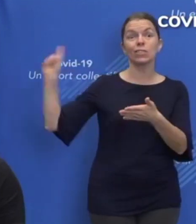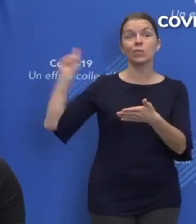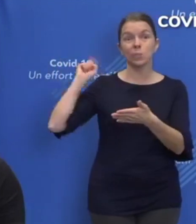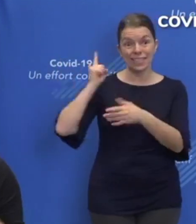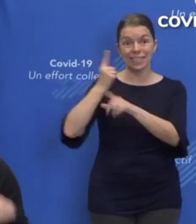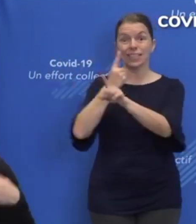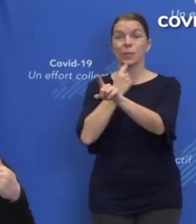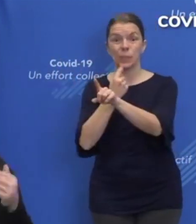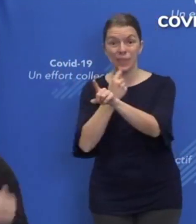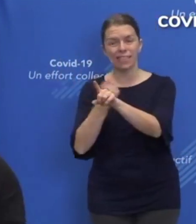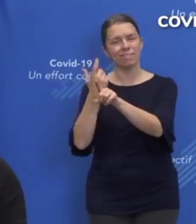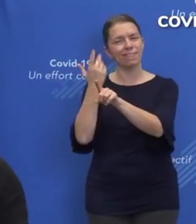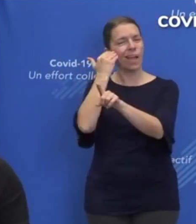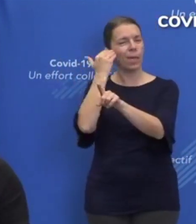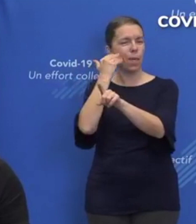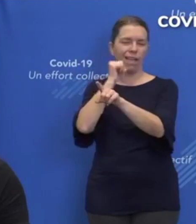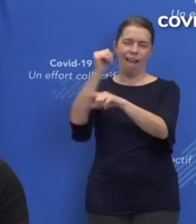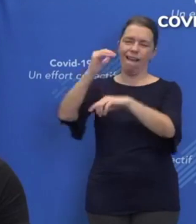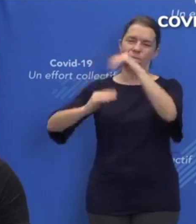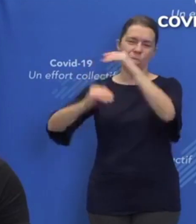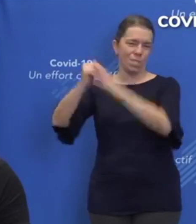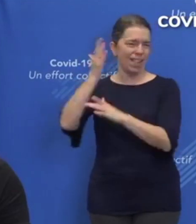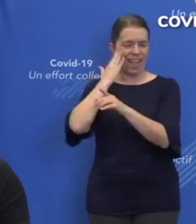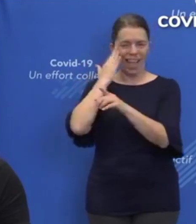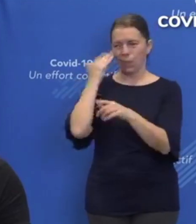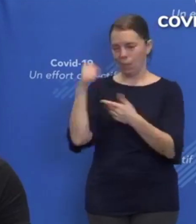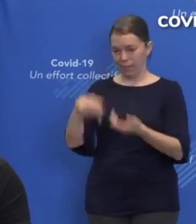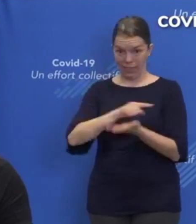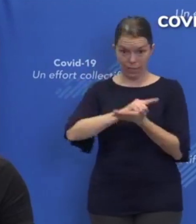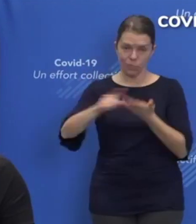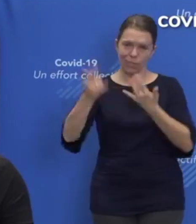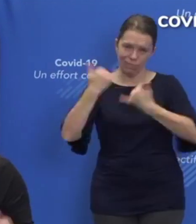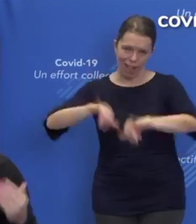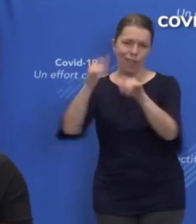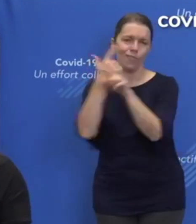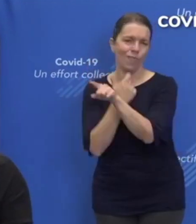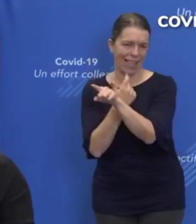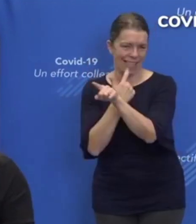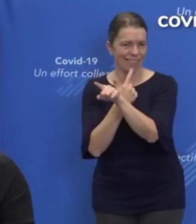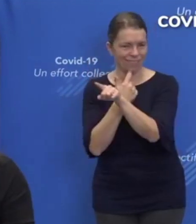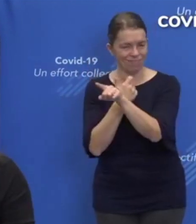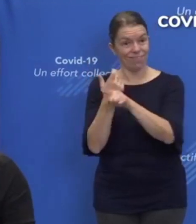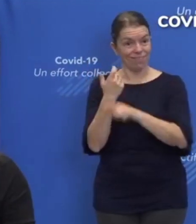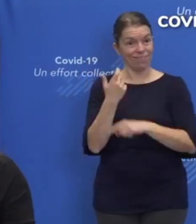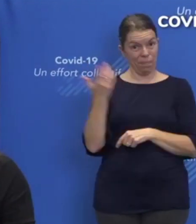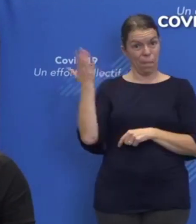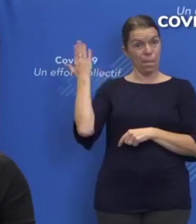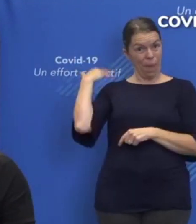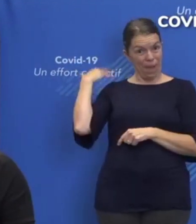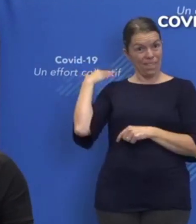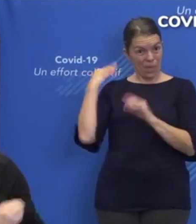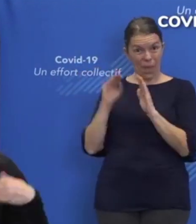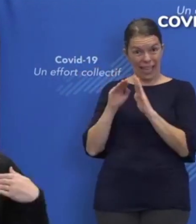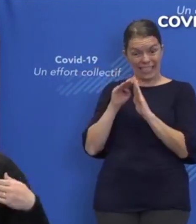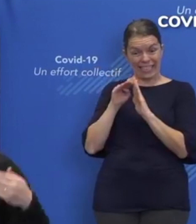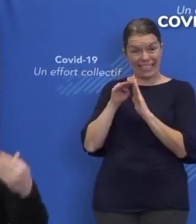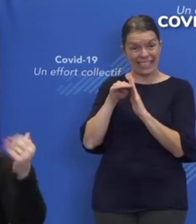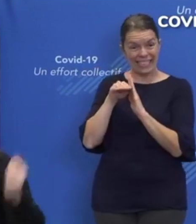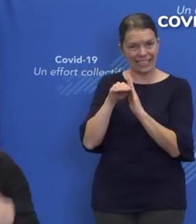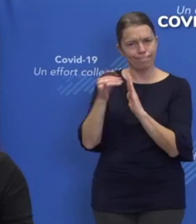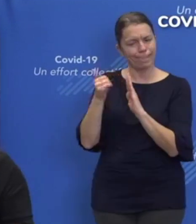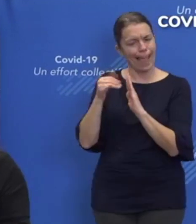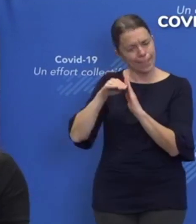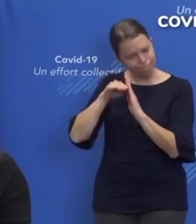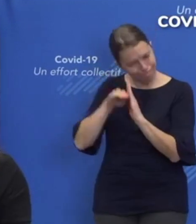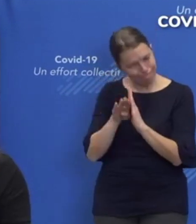way. And we're seeing at the end of this plateau a little increase in the number of cases. It's not an increase